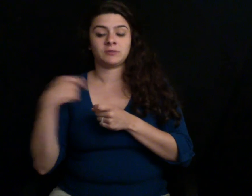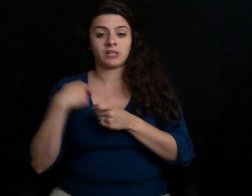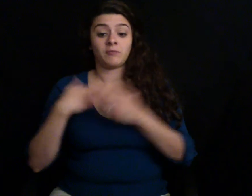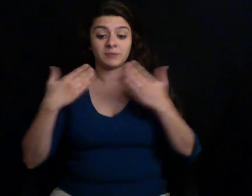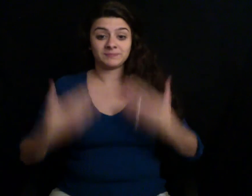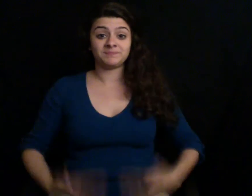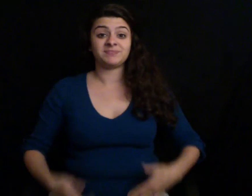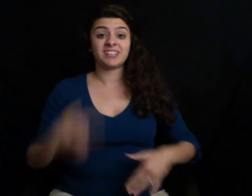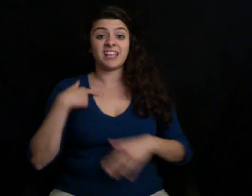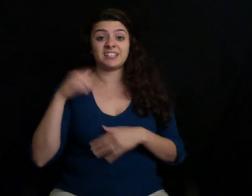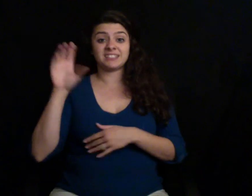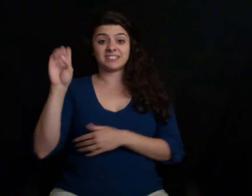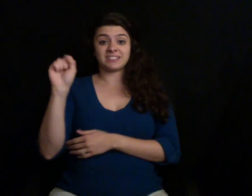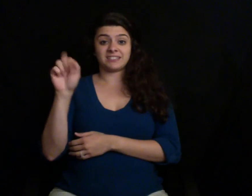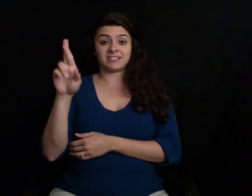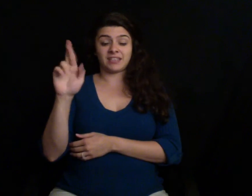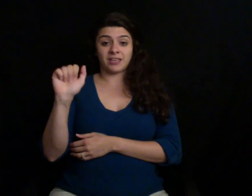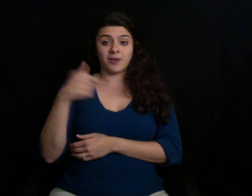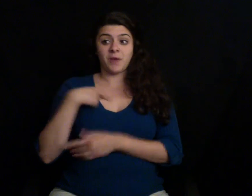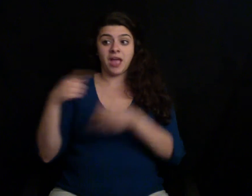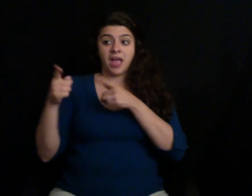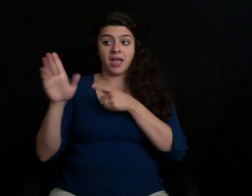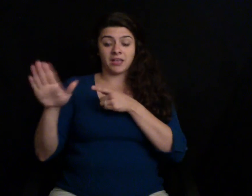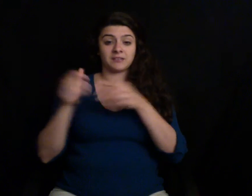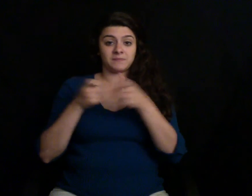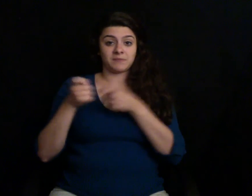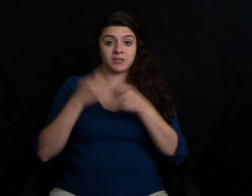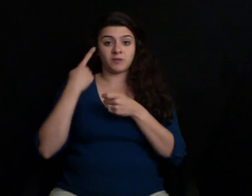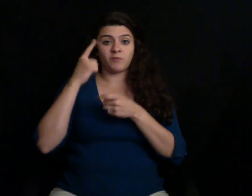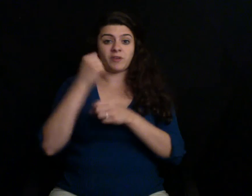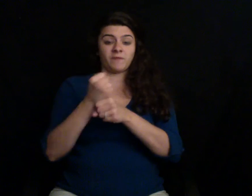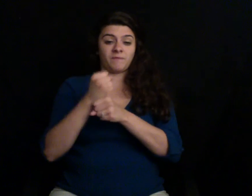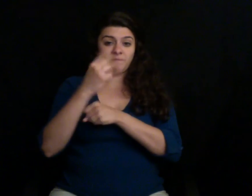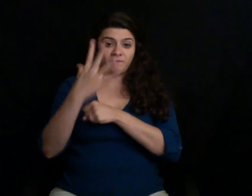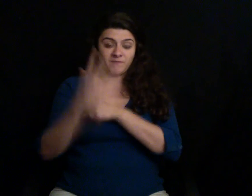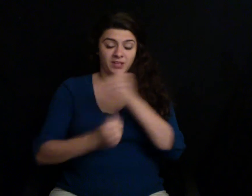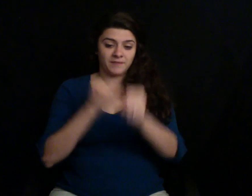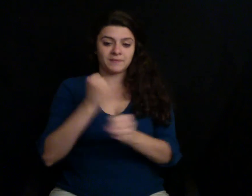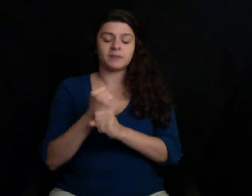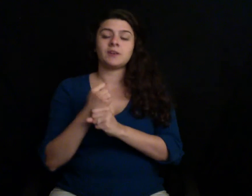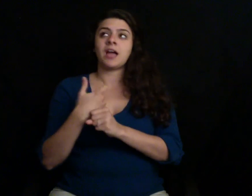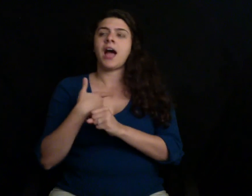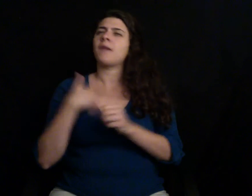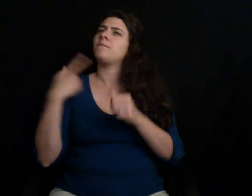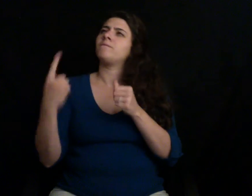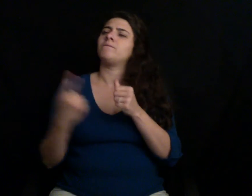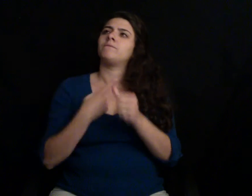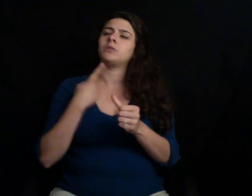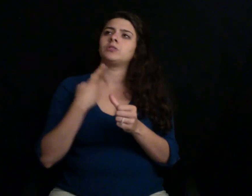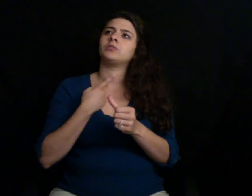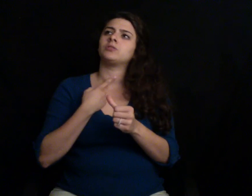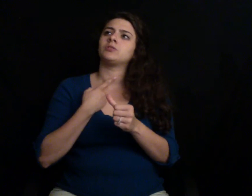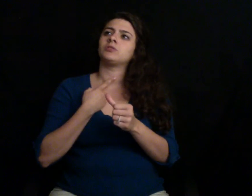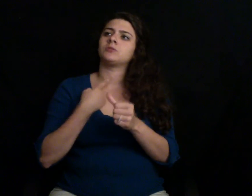and I've been Daystorm's manager for the last 5 years. So I first spoke with Daystorm